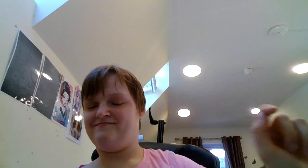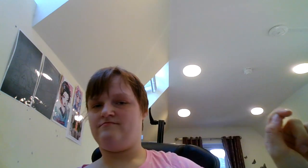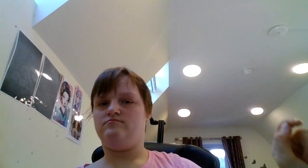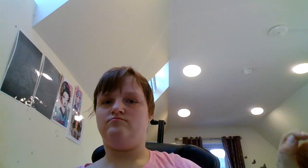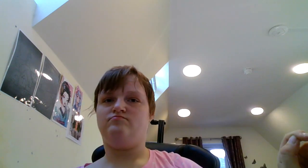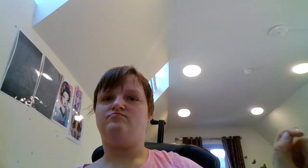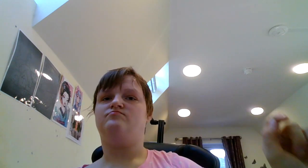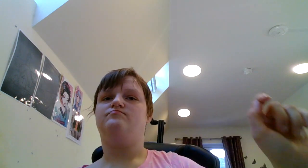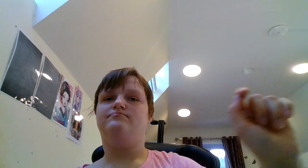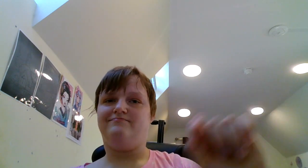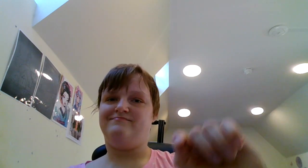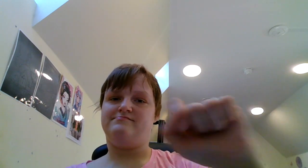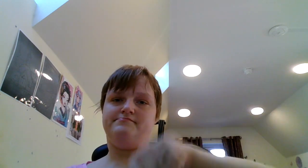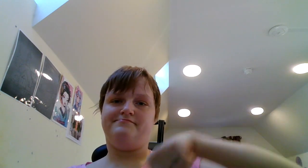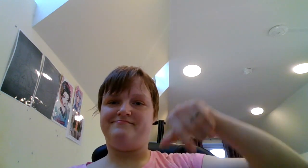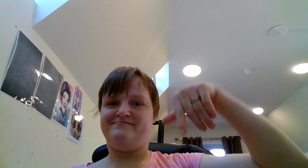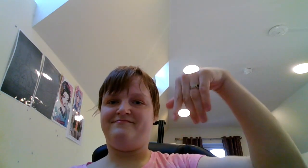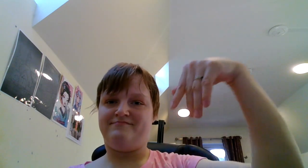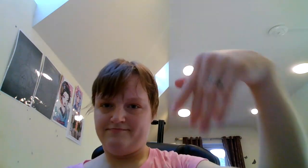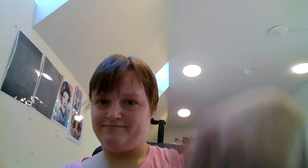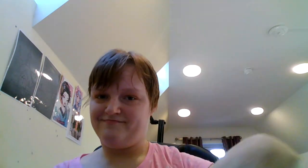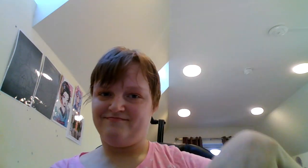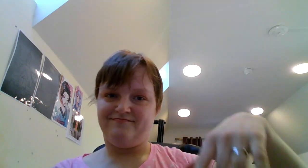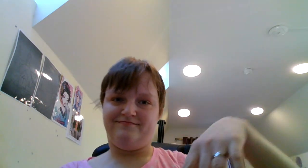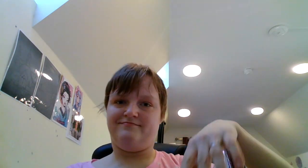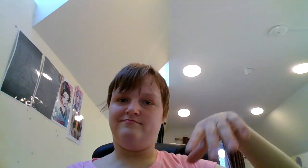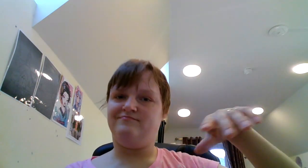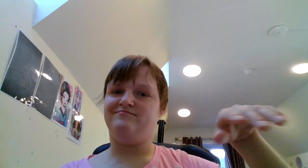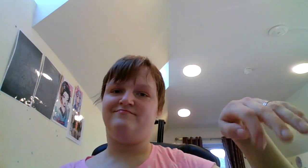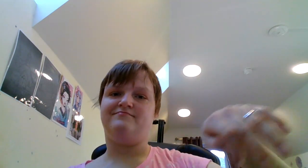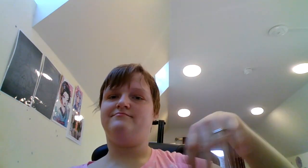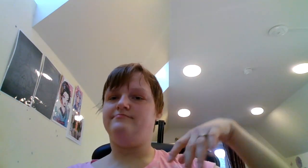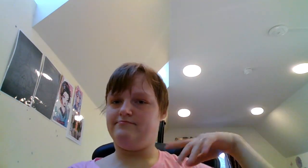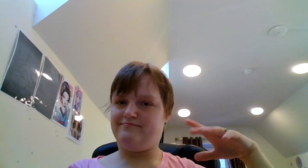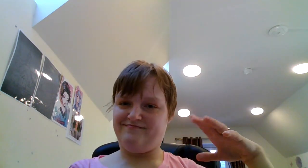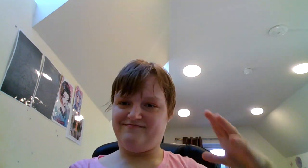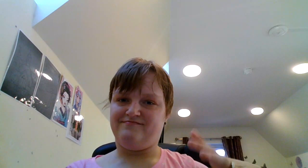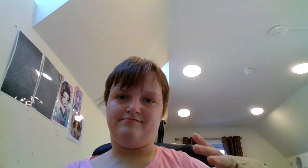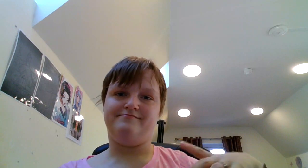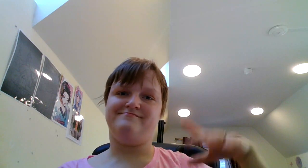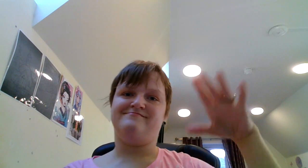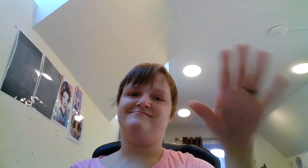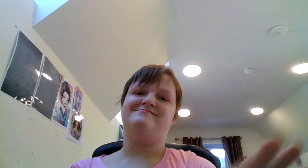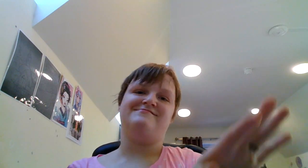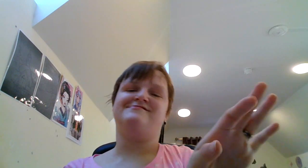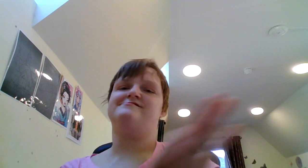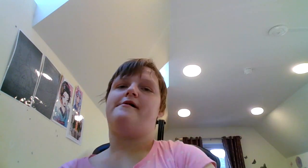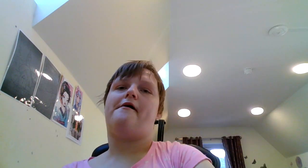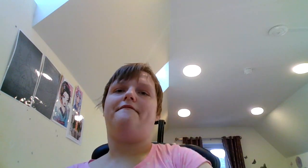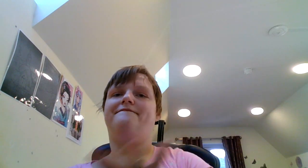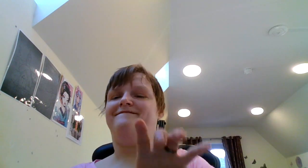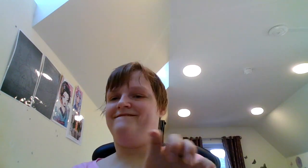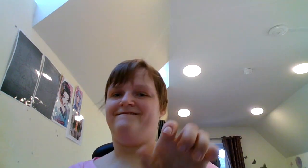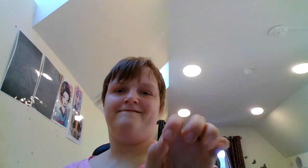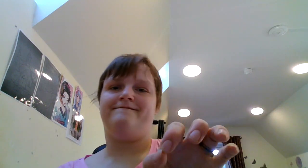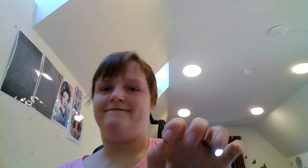The audience gave the researchers a standing ovation. The 23rd of January